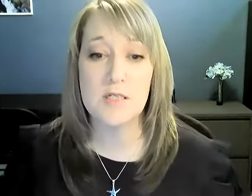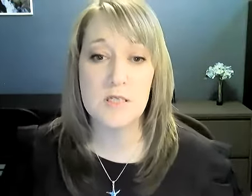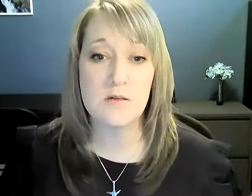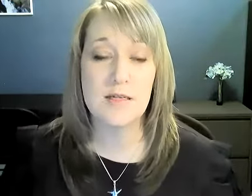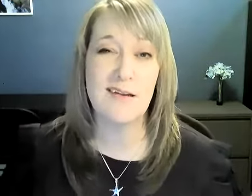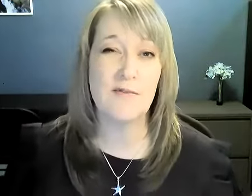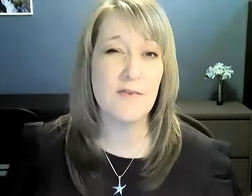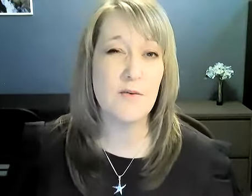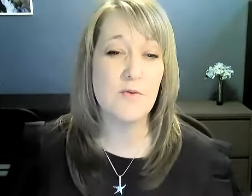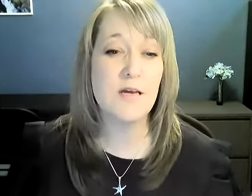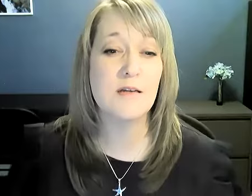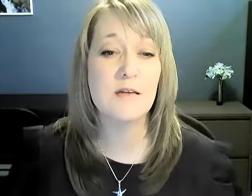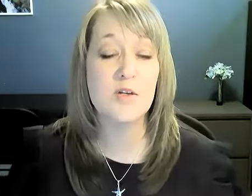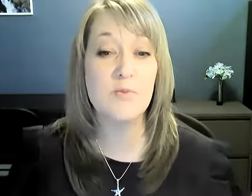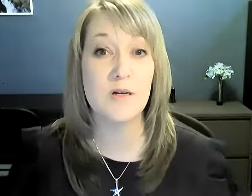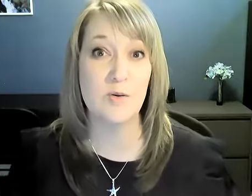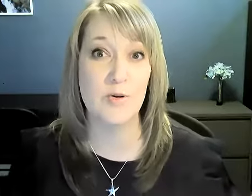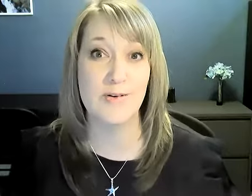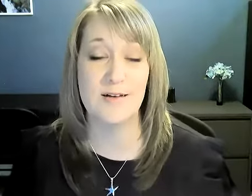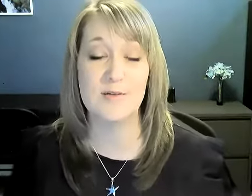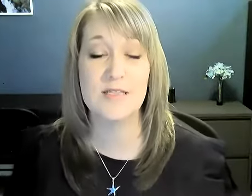to look at a few numerical pronouns